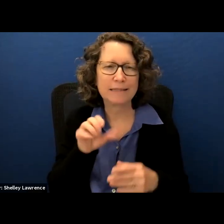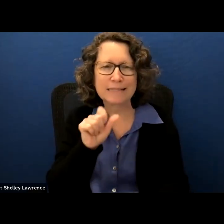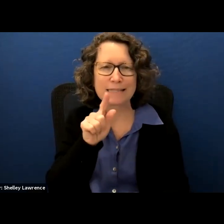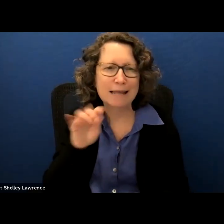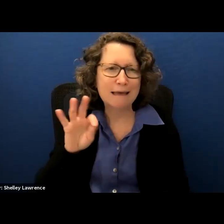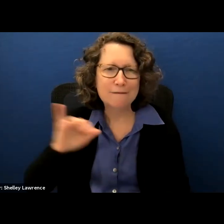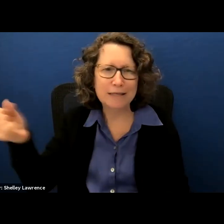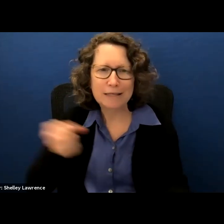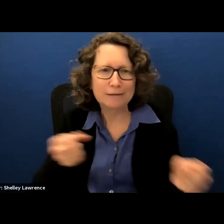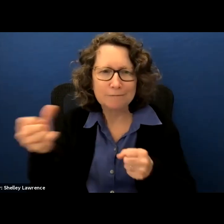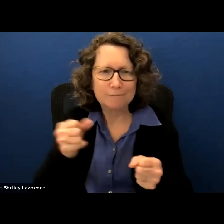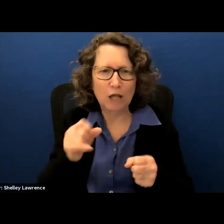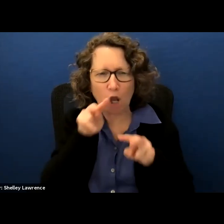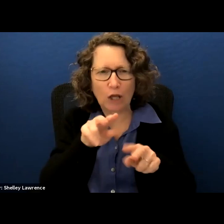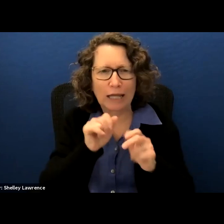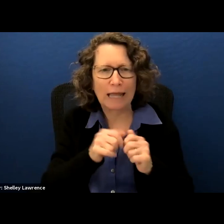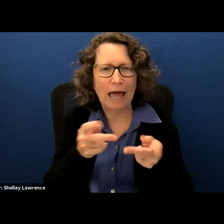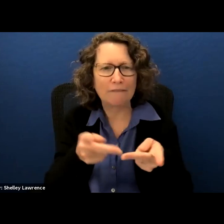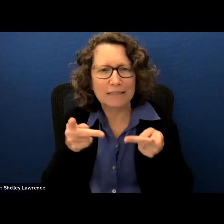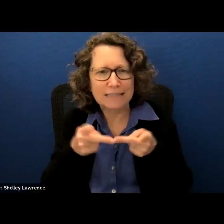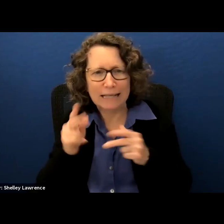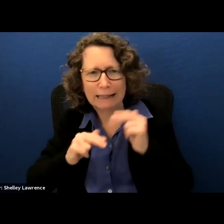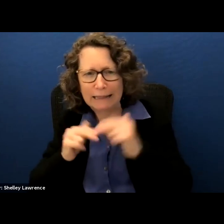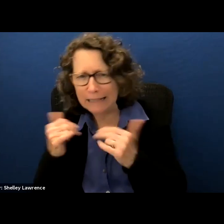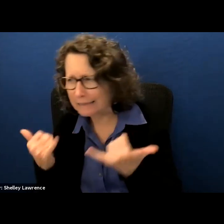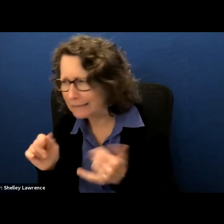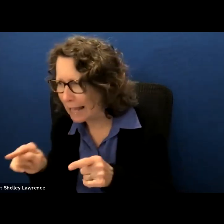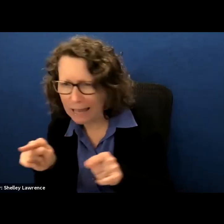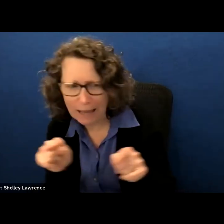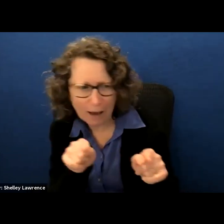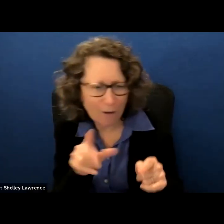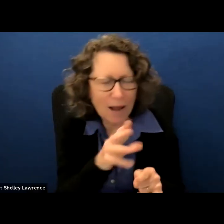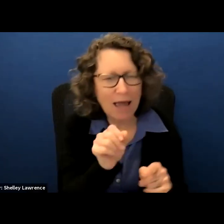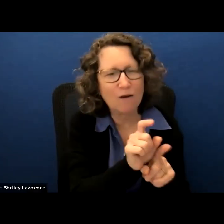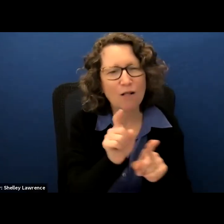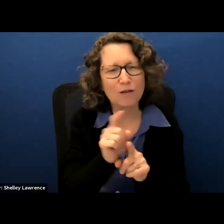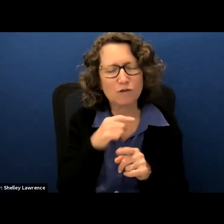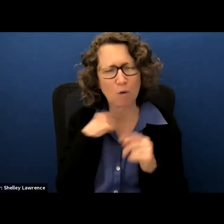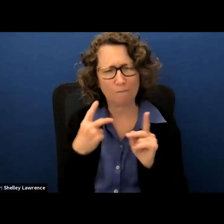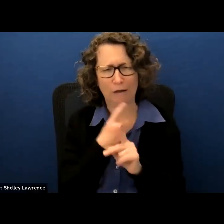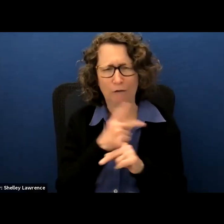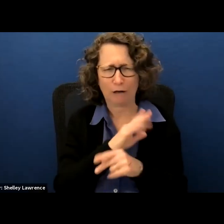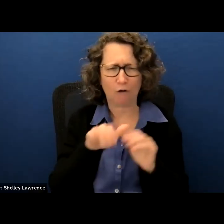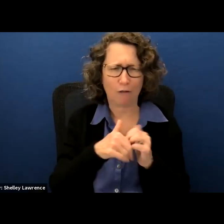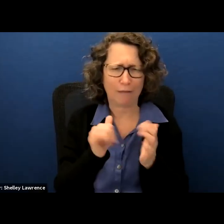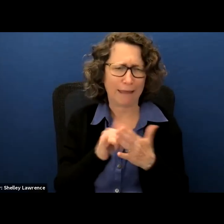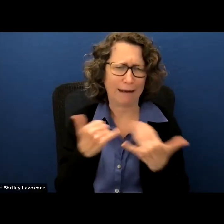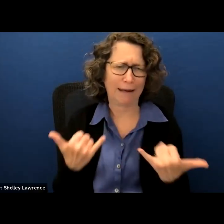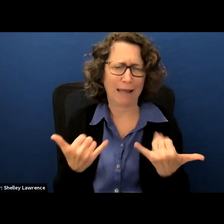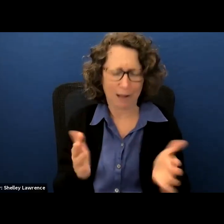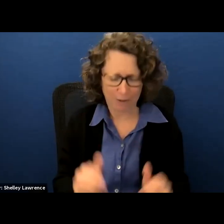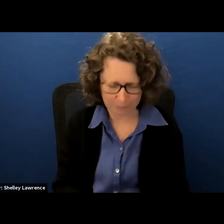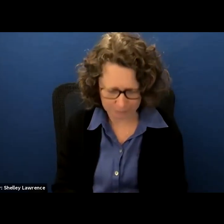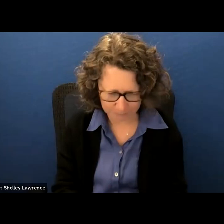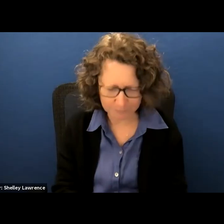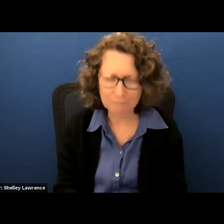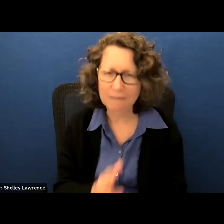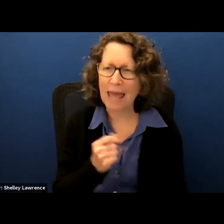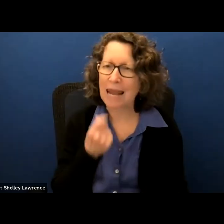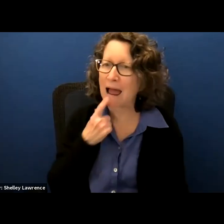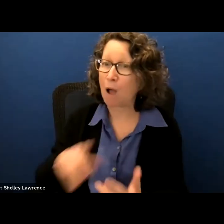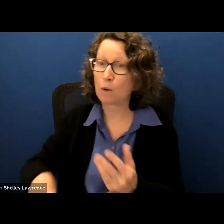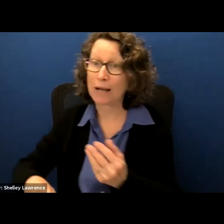in the process of looking at facilities right now, and also, figuring all that out. So. And I would just